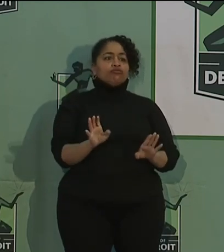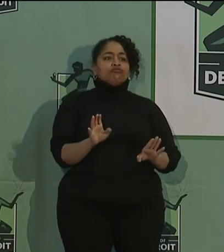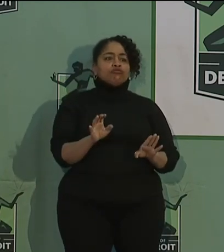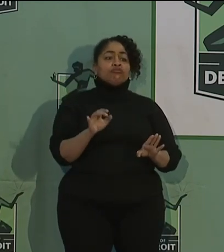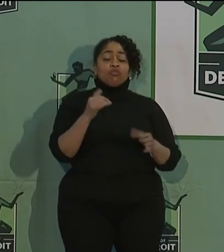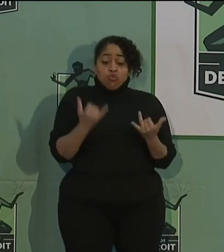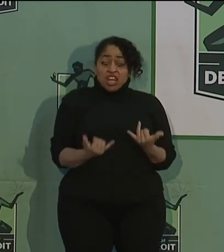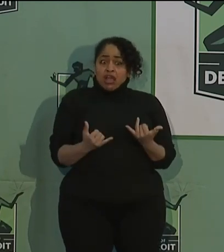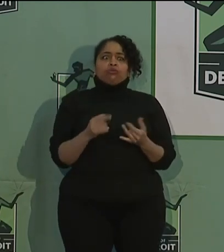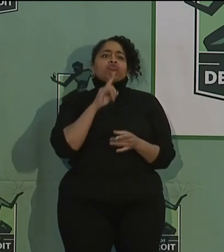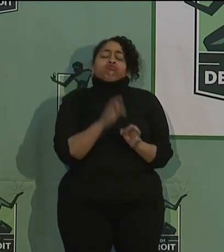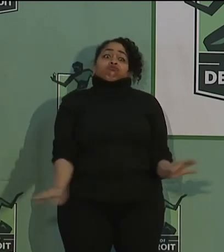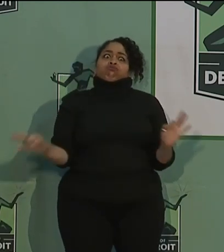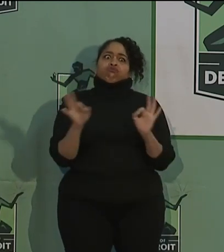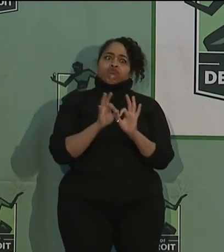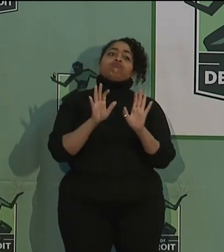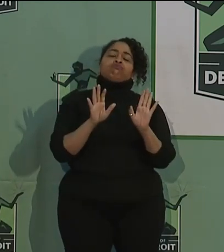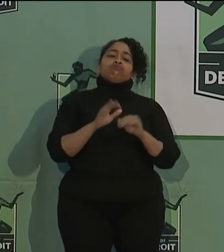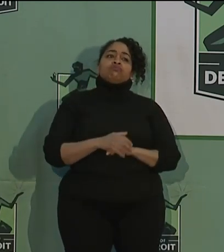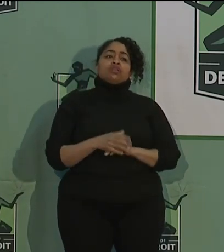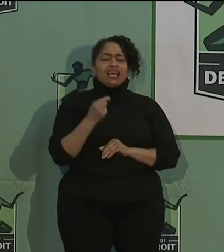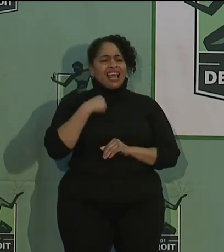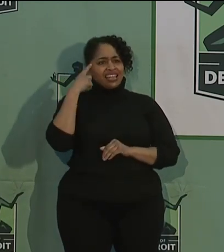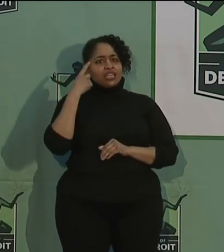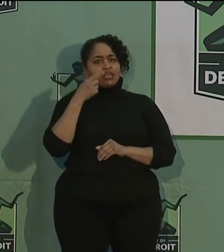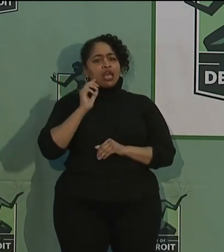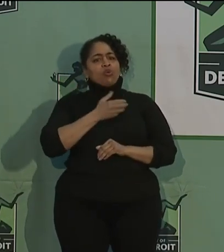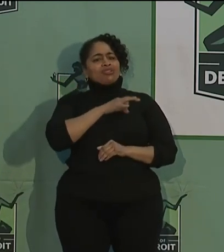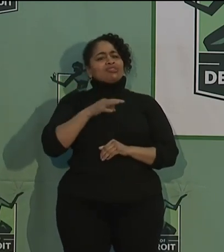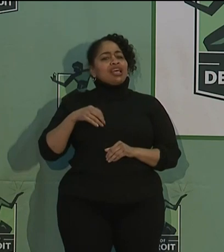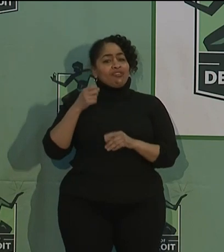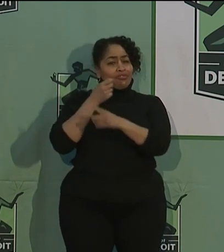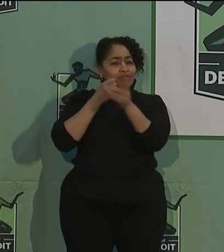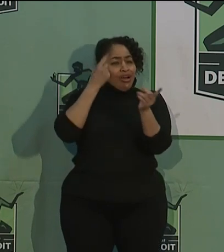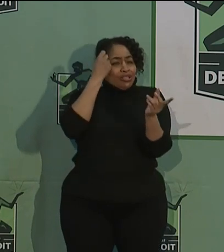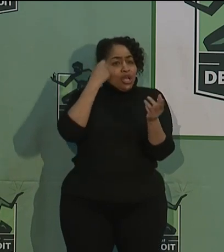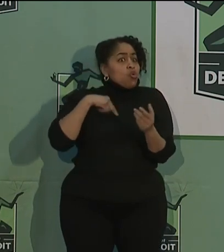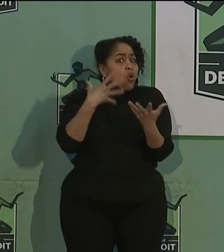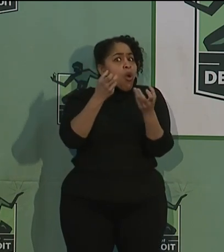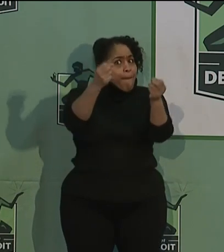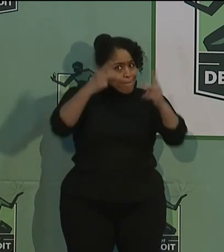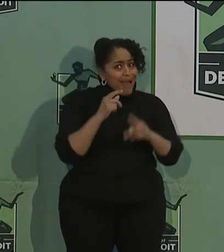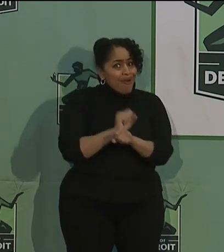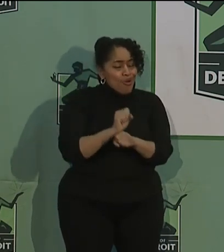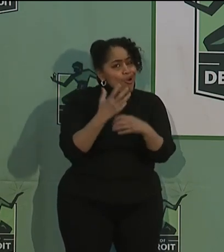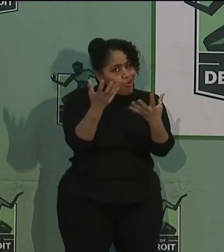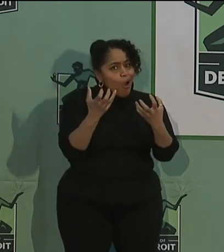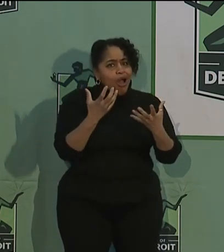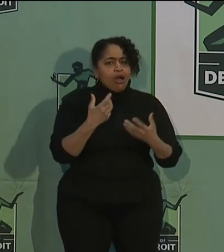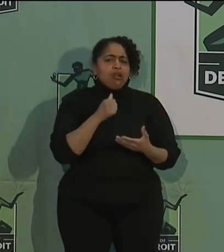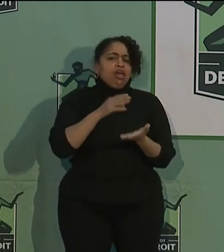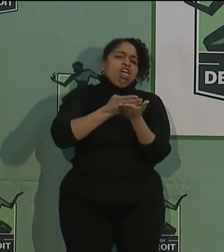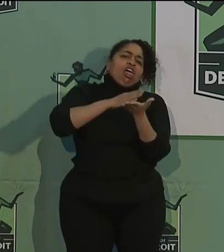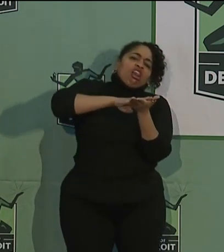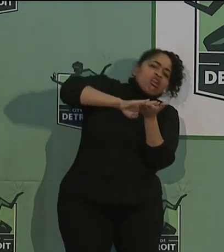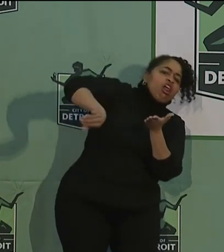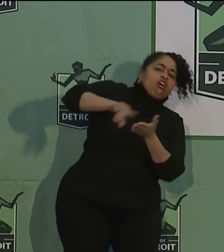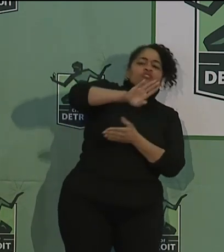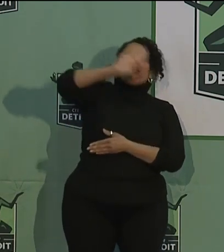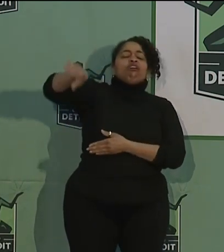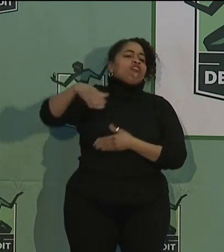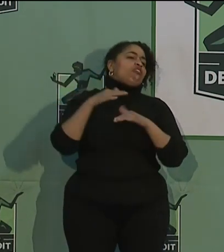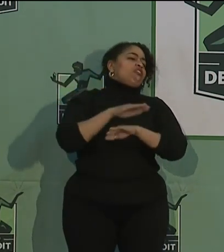was critical. And the other thing I think our employees understand is we want you back. This isn't that we're laying you off so that you're